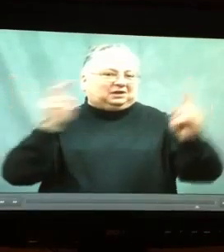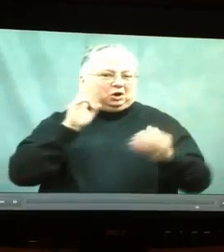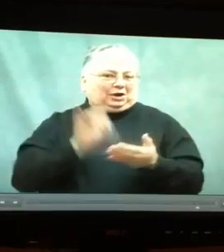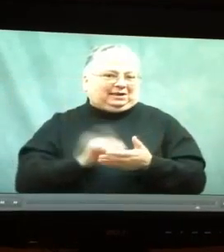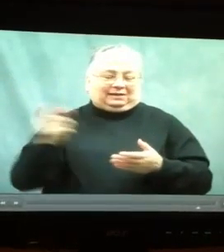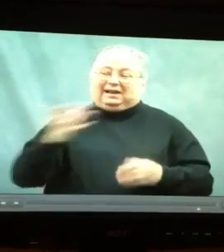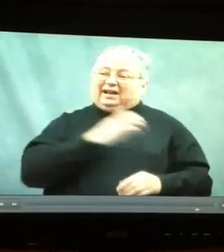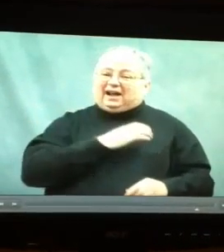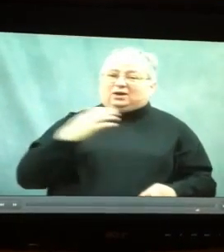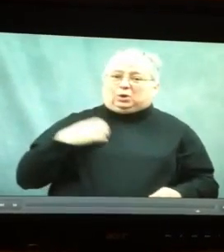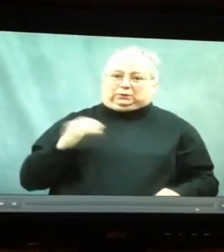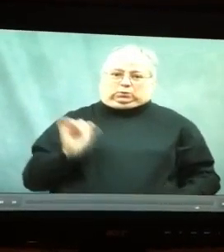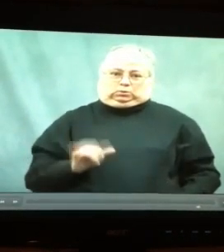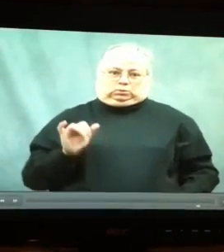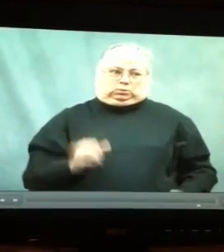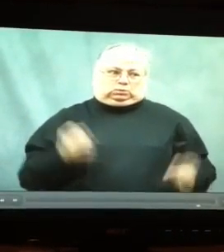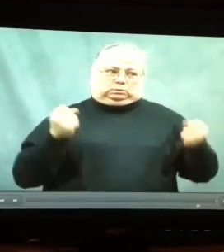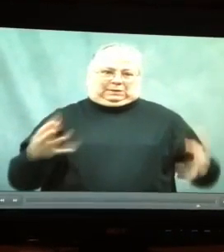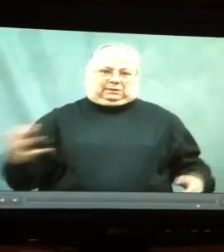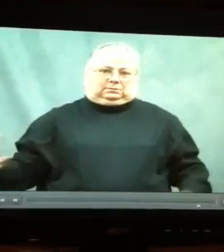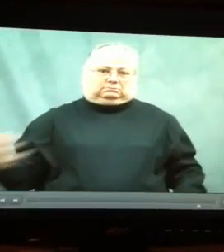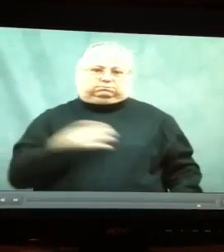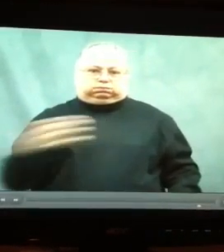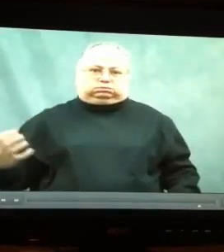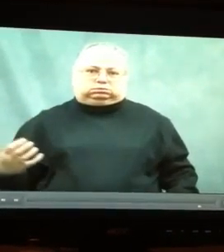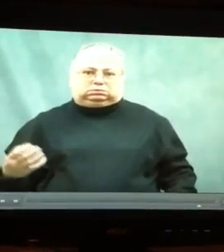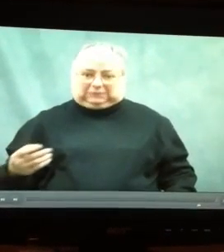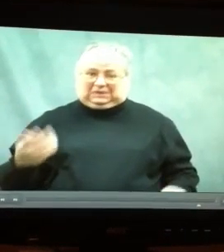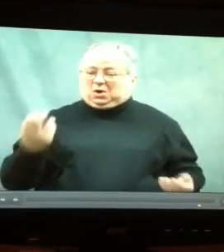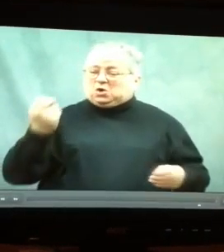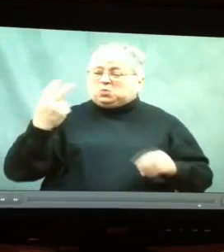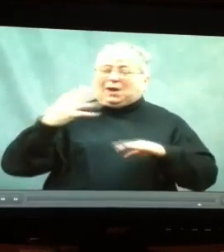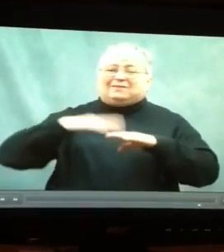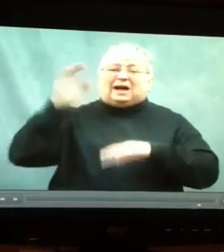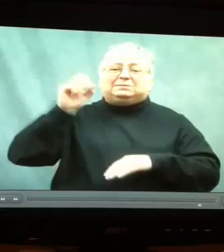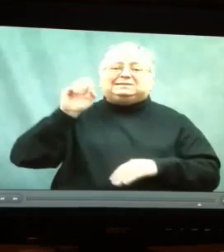being censored, and people are still complaining to Congress about it.